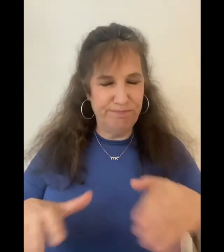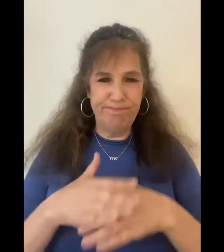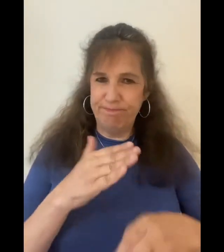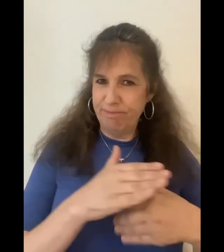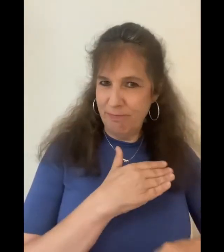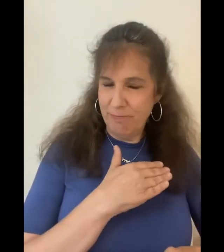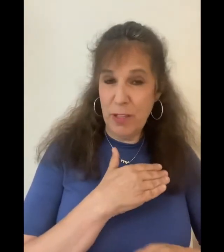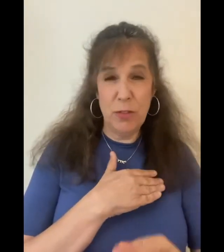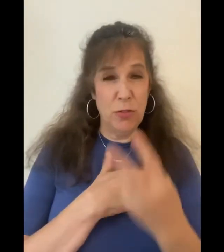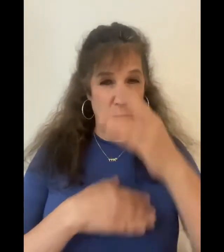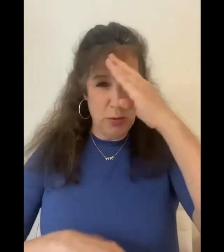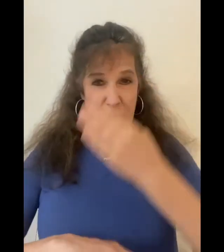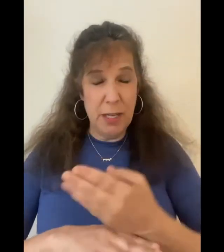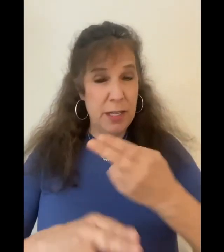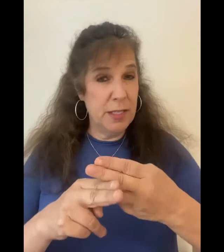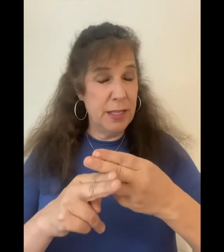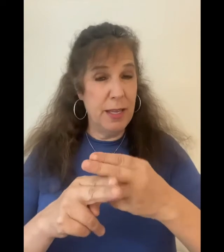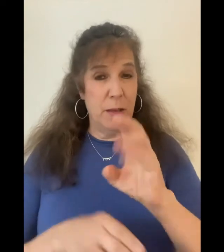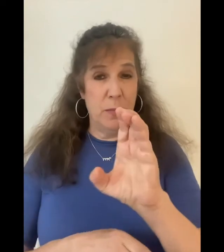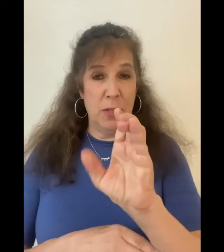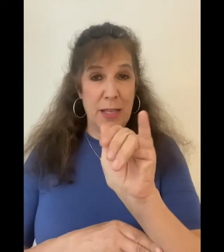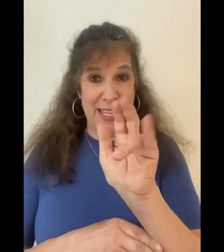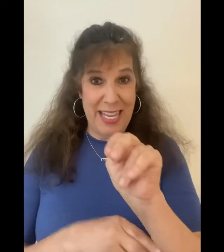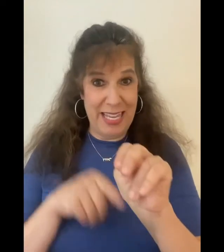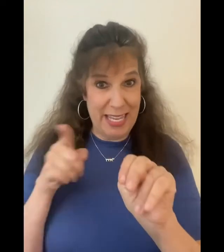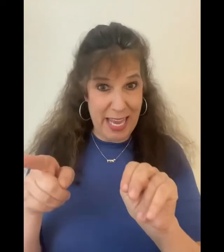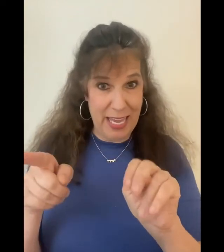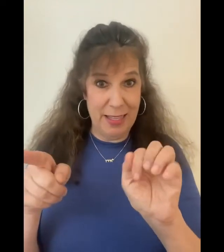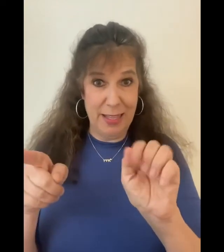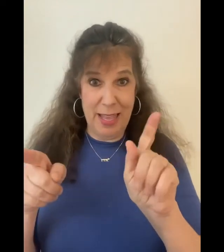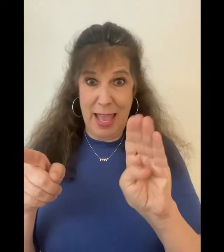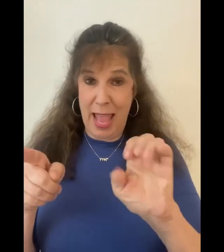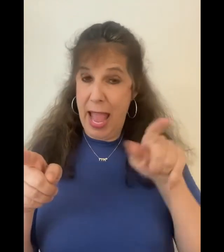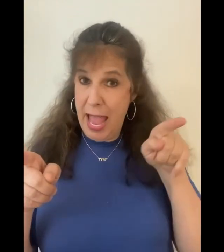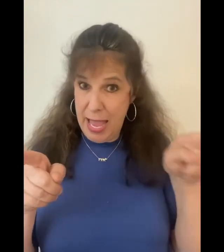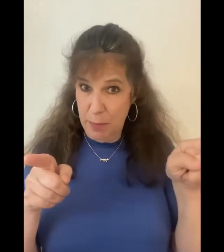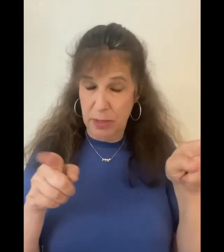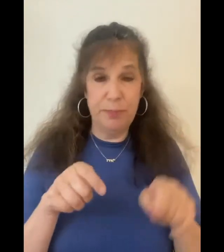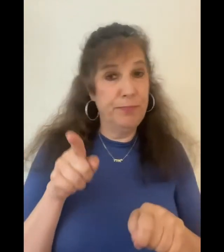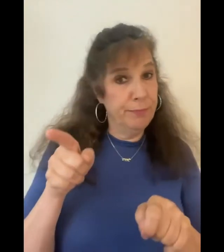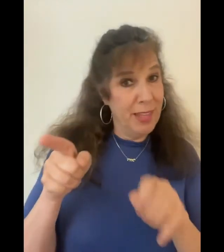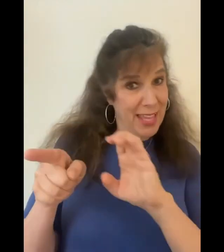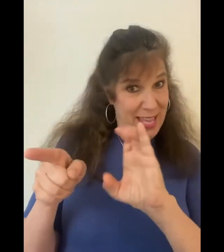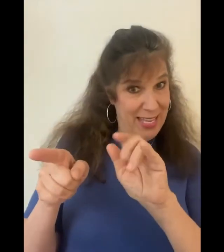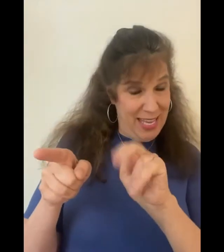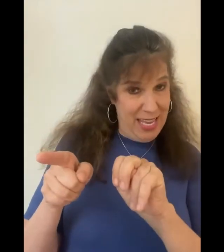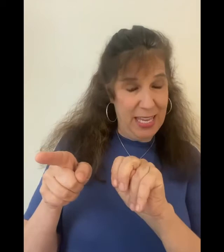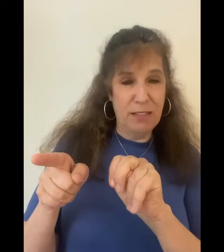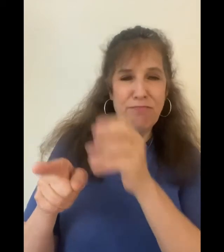Cain worked the land; he was a farmer. And Abel was a shepherd, or at least it said he guarded the sheep. So whether it was, they didn't eat animals